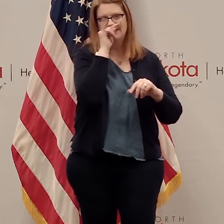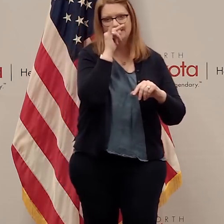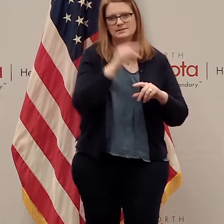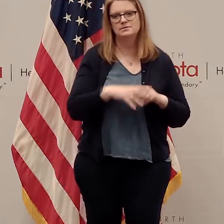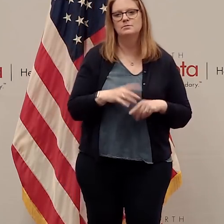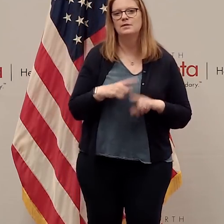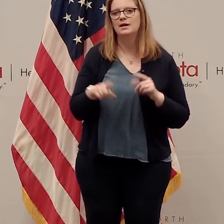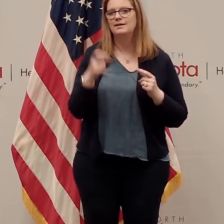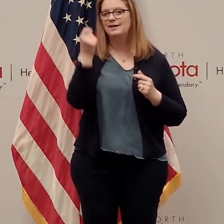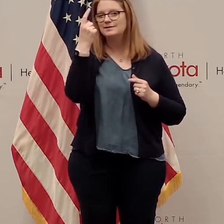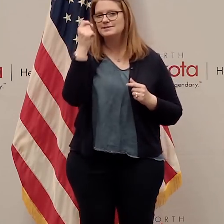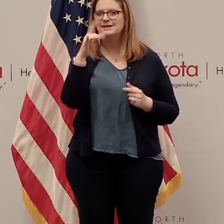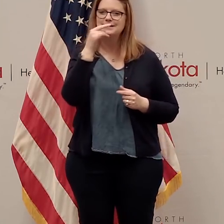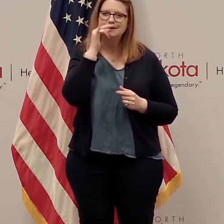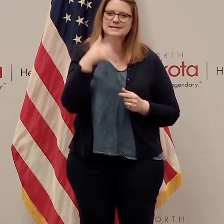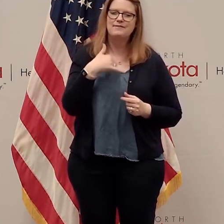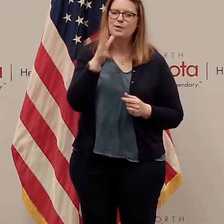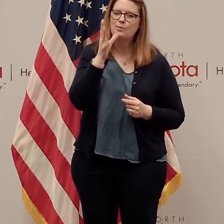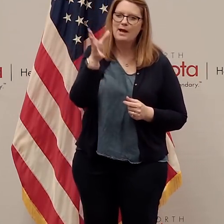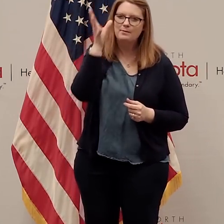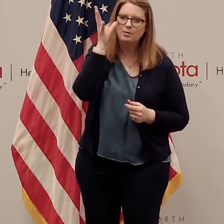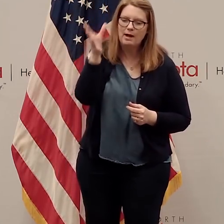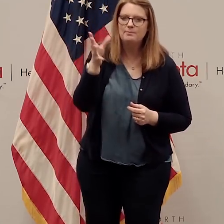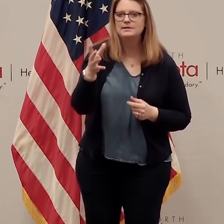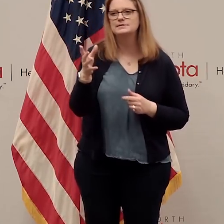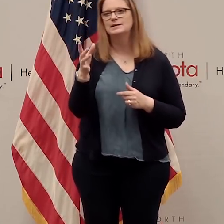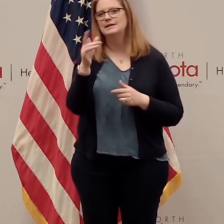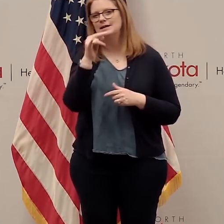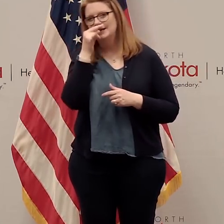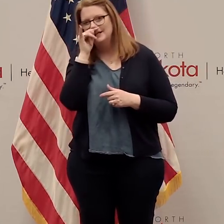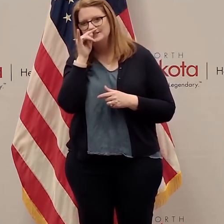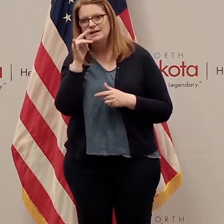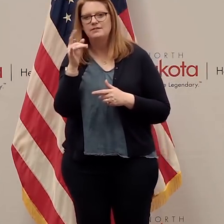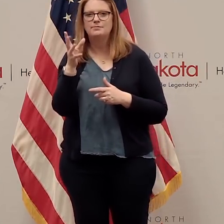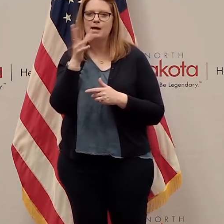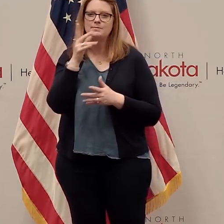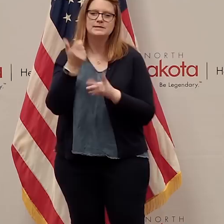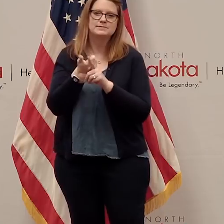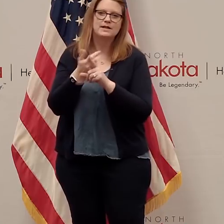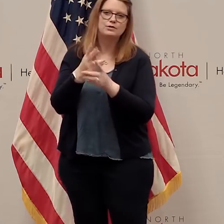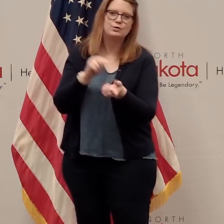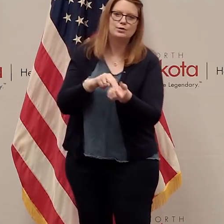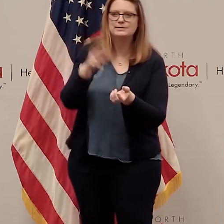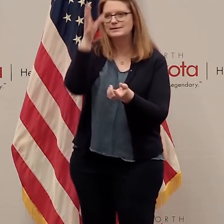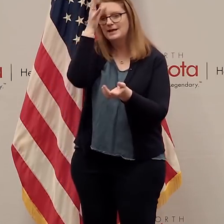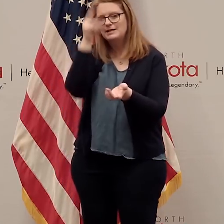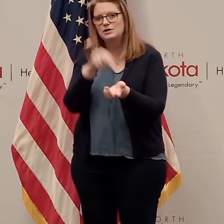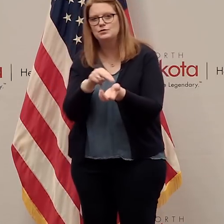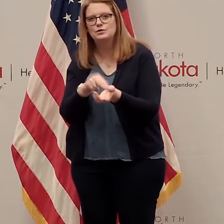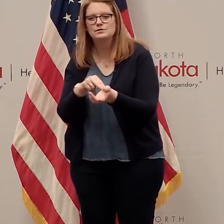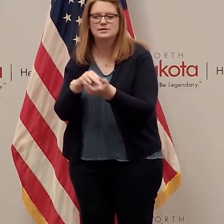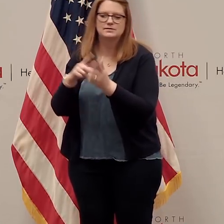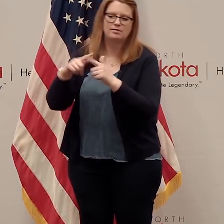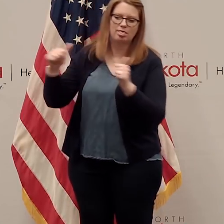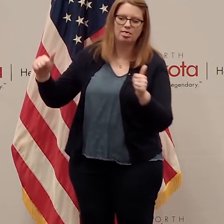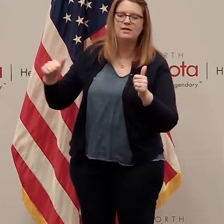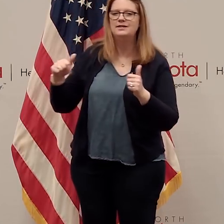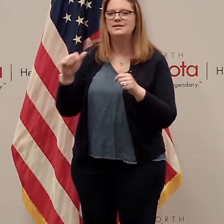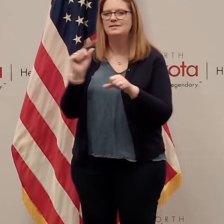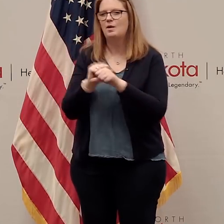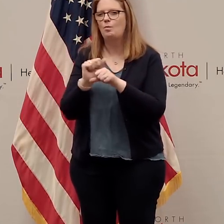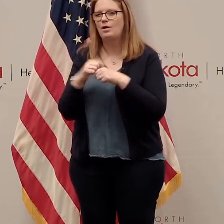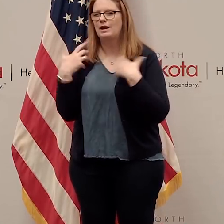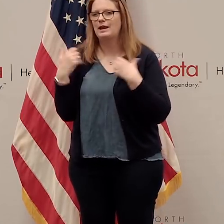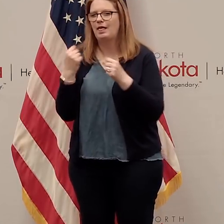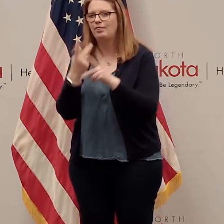have grandparents, and kids have parents that work in long-term care centers, and we have teachers that have got vulnerable, that have, that are vulnerable either